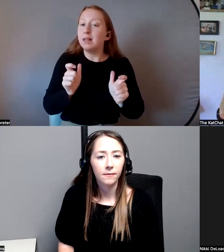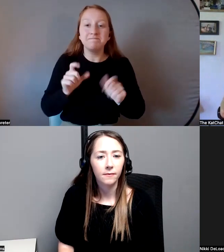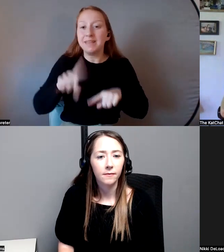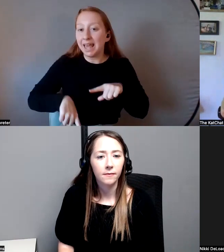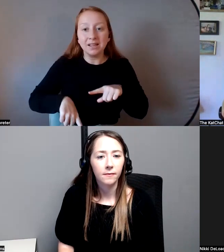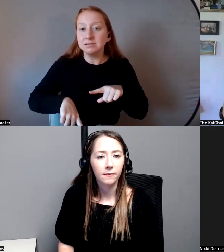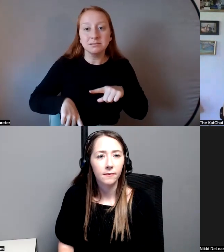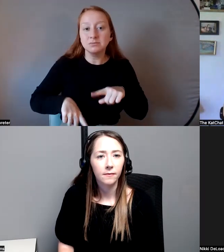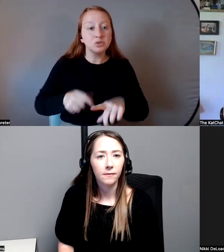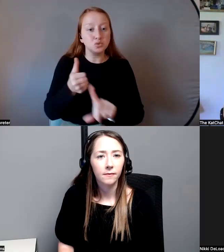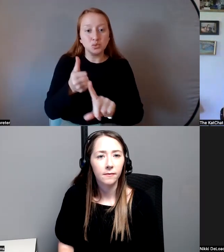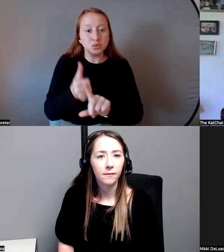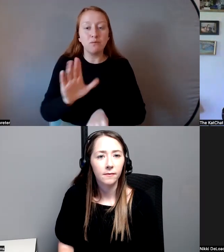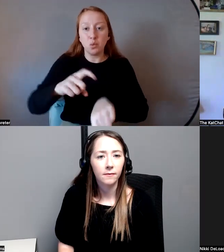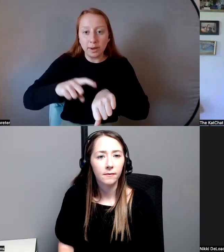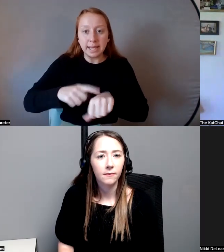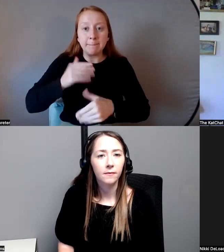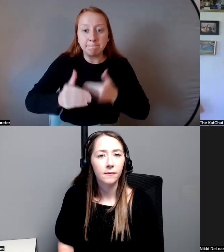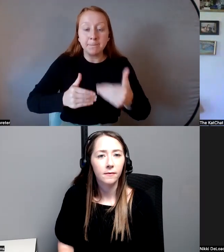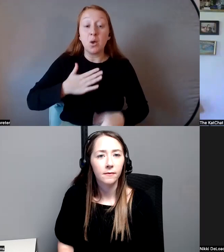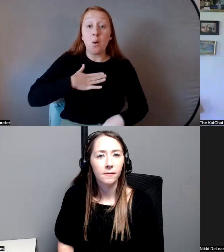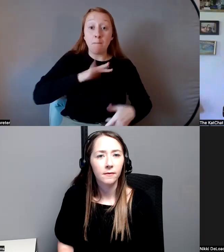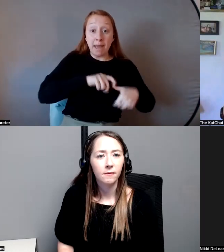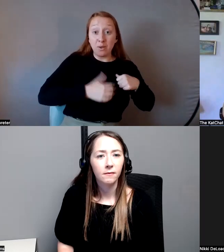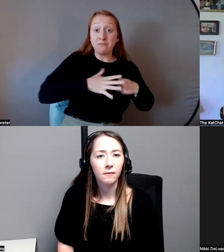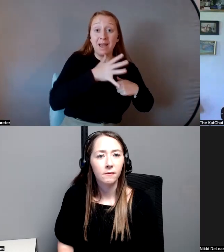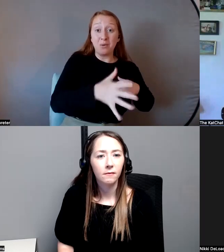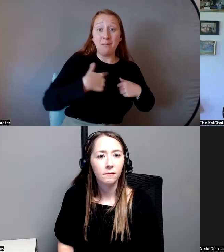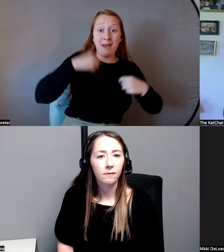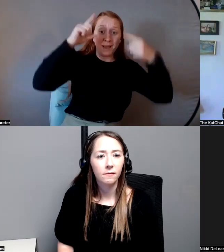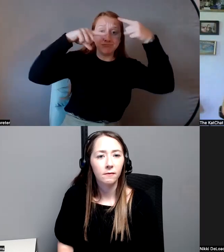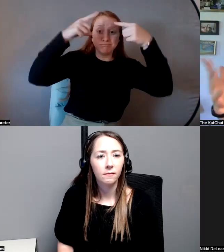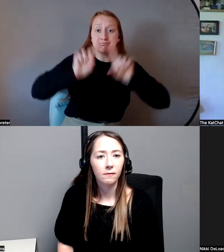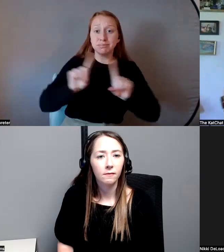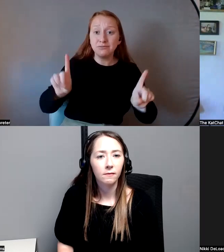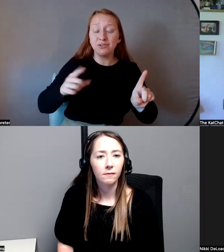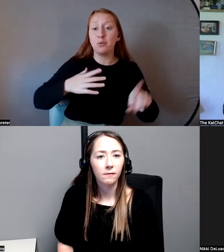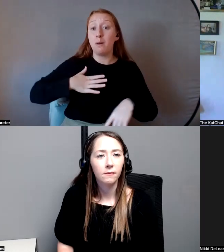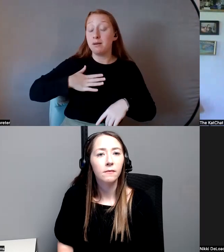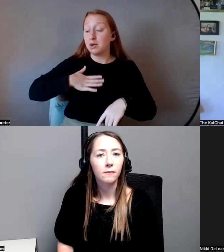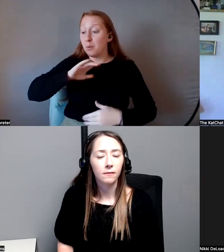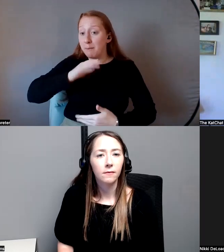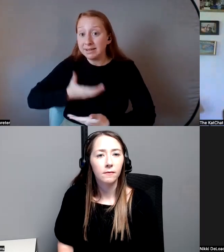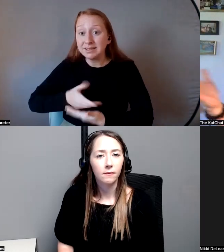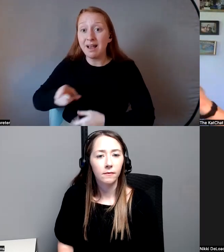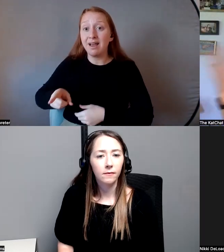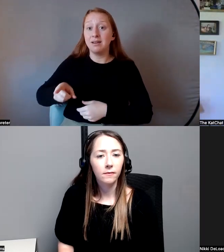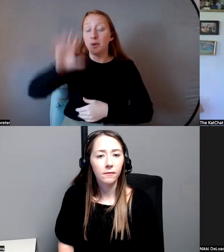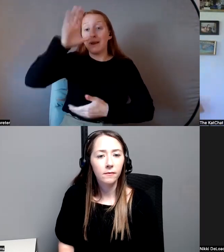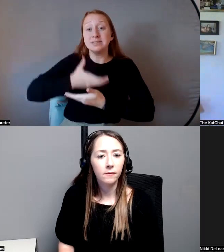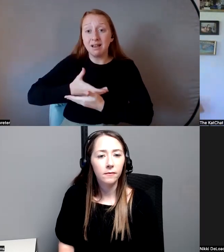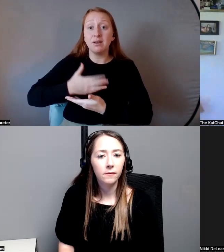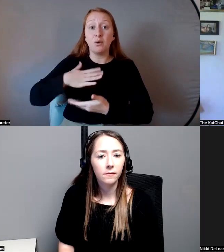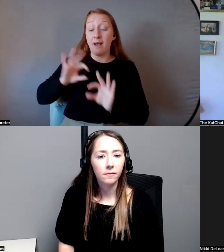I process my grief differently with my grandmother, with my son, with our family car crash